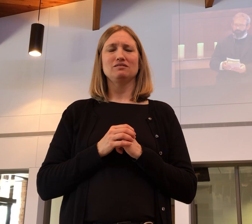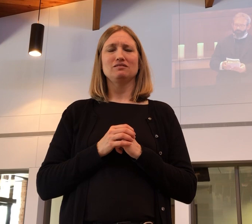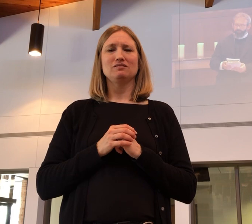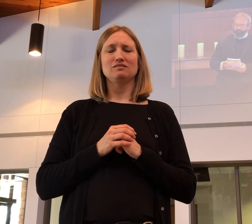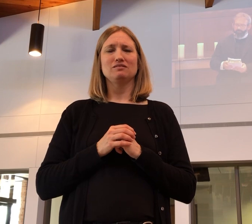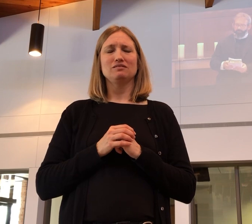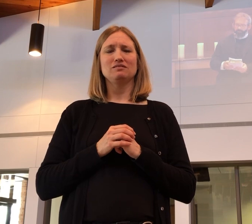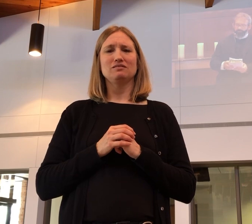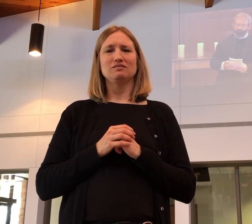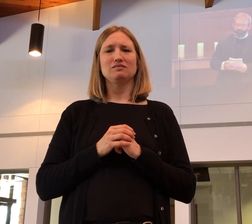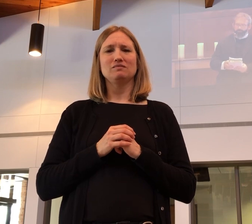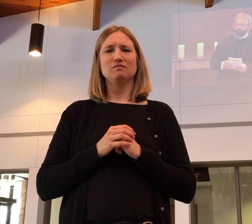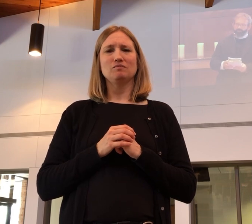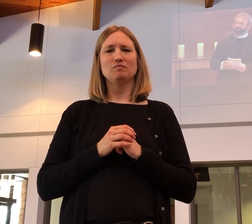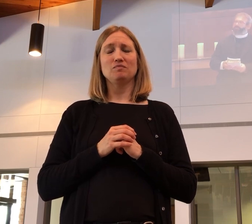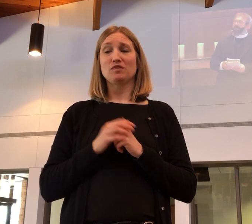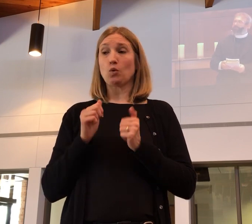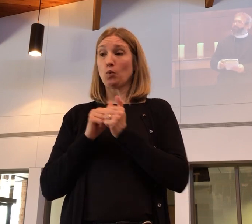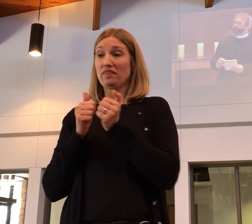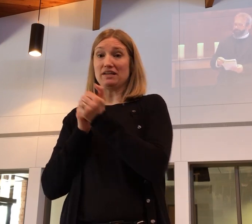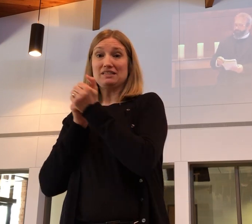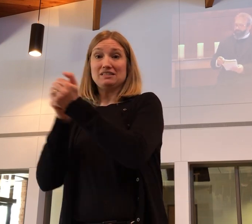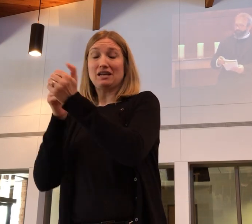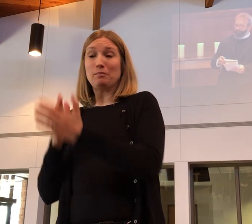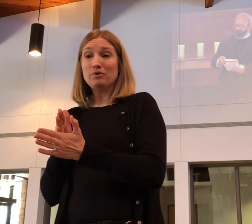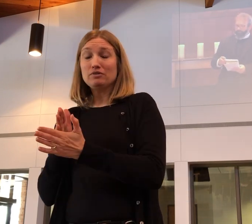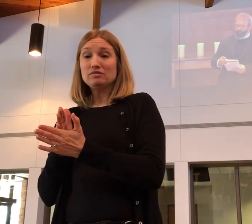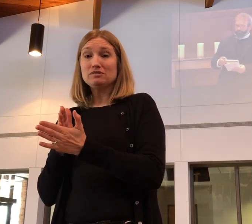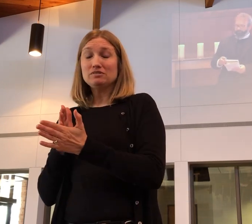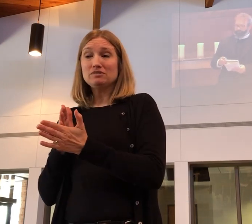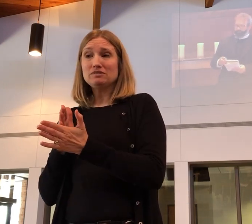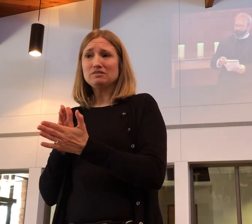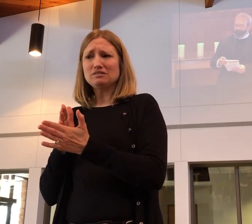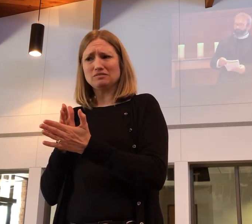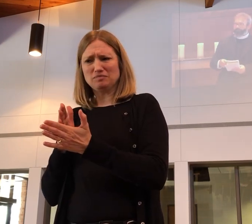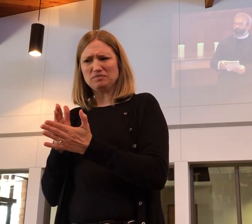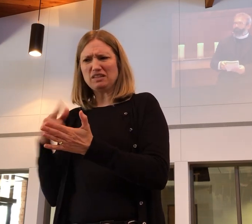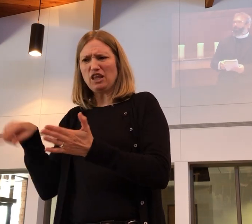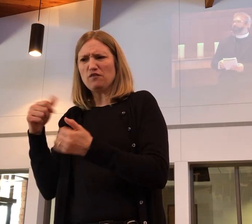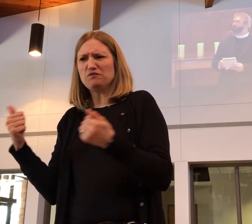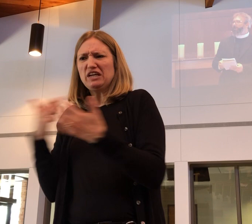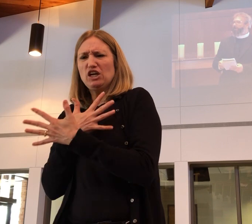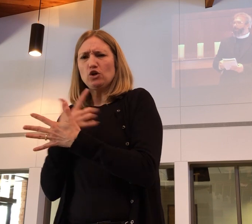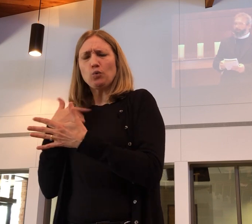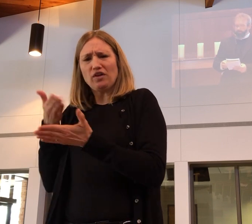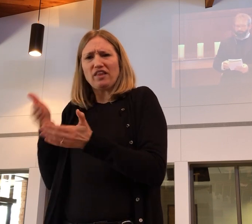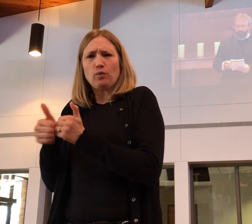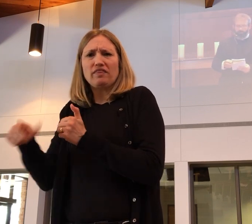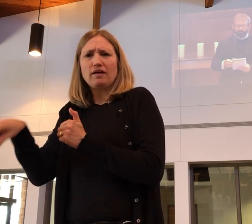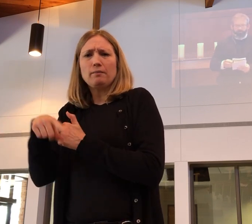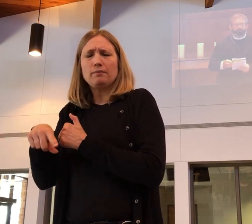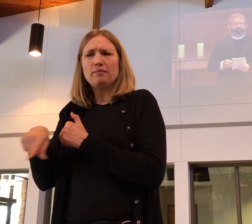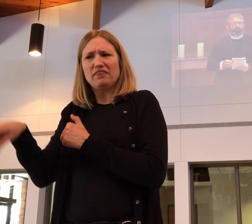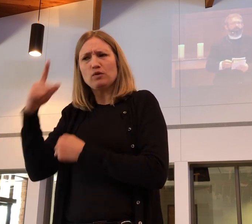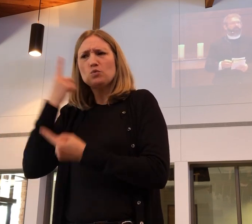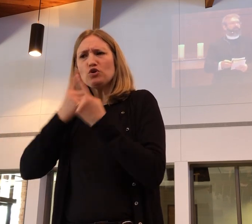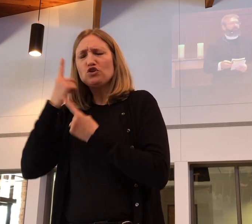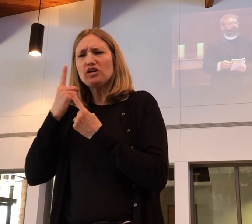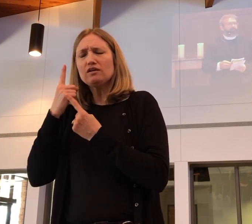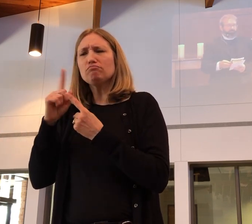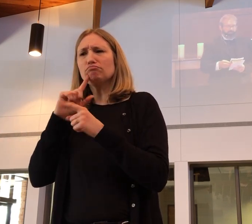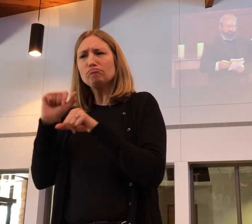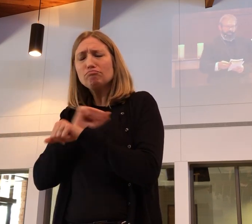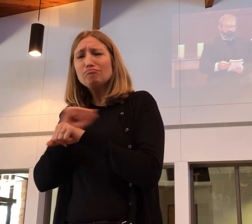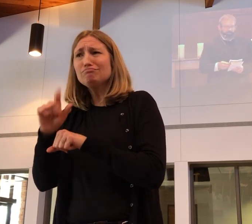gather in fear with the disciples at the upper room, wondering all along, is